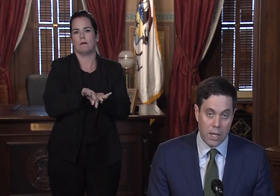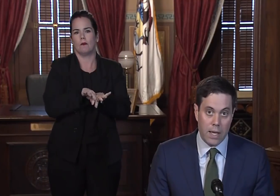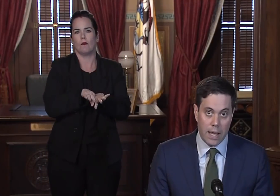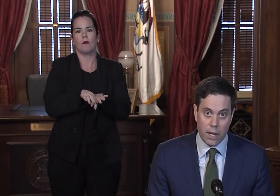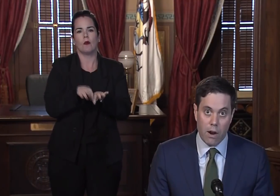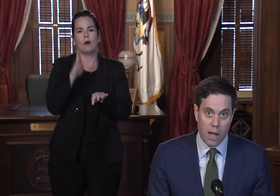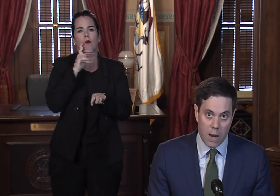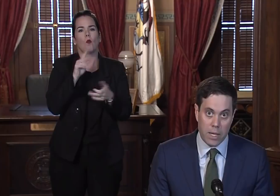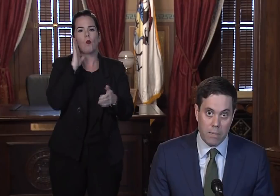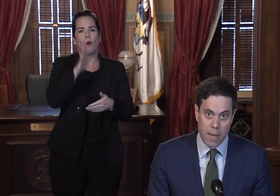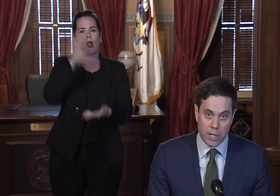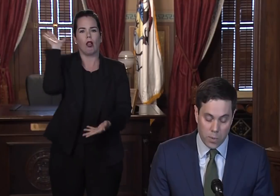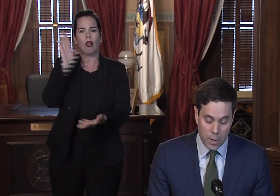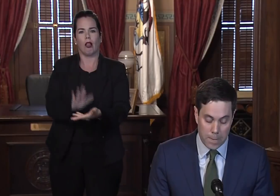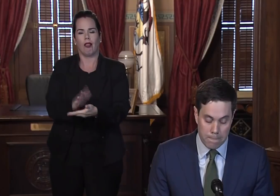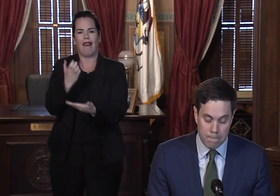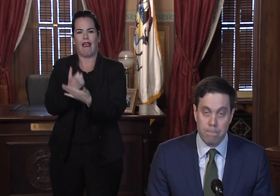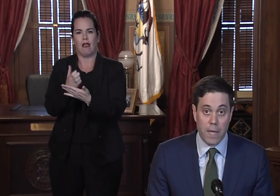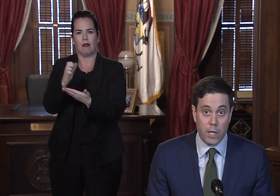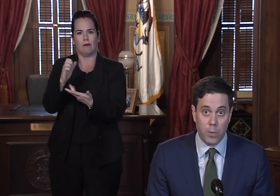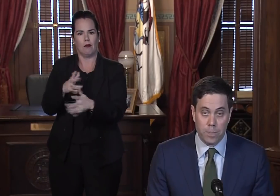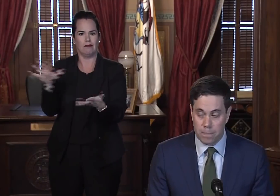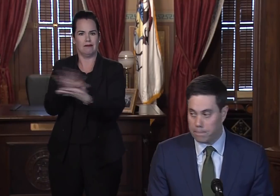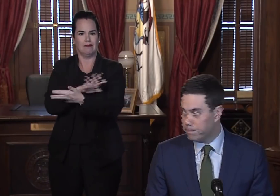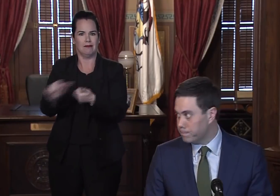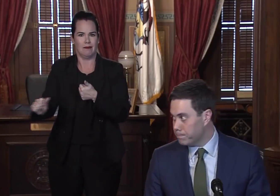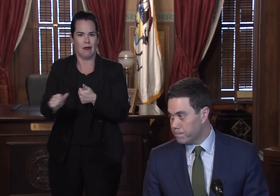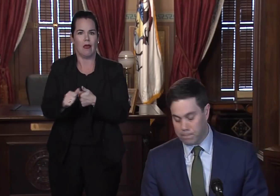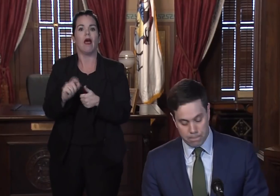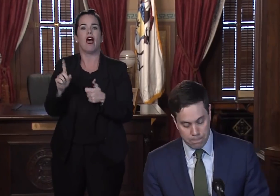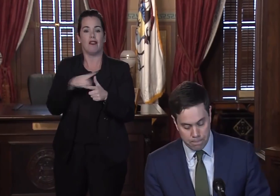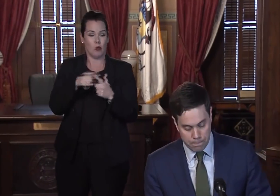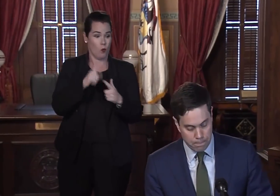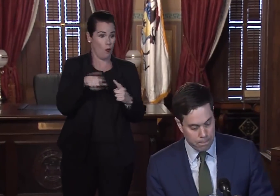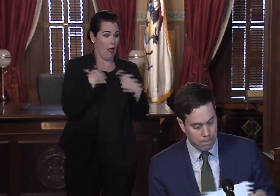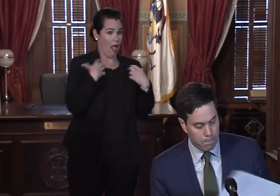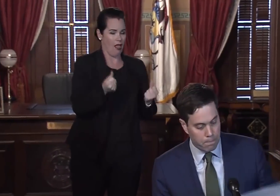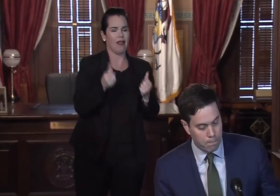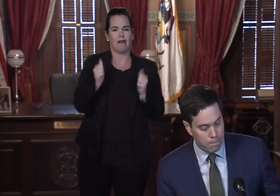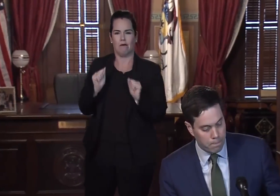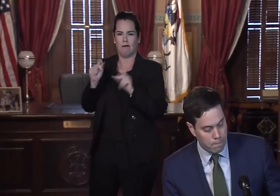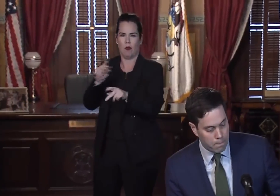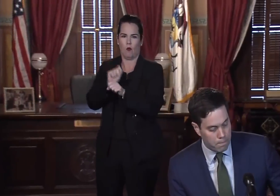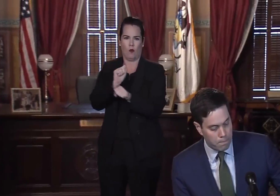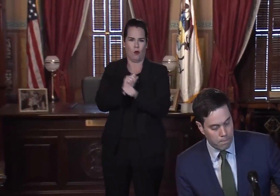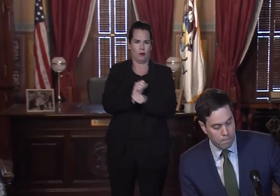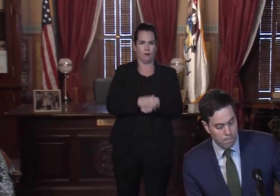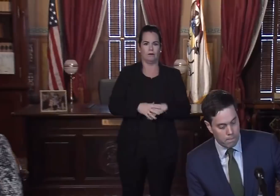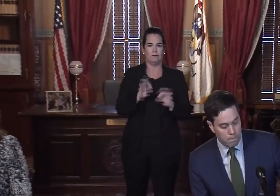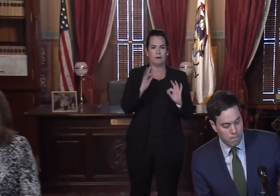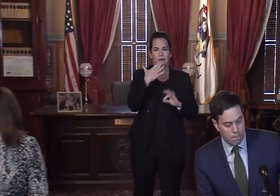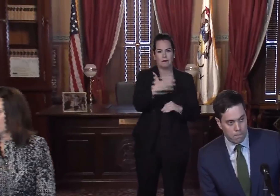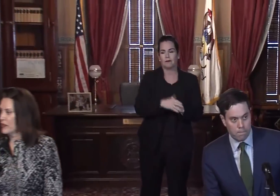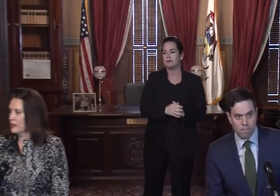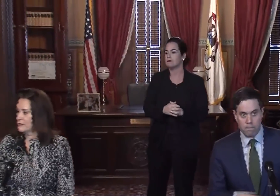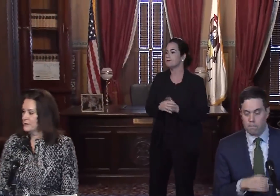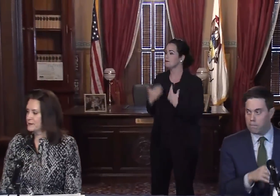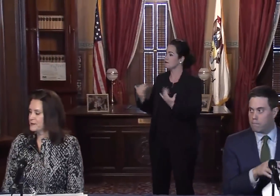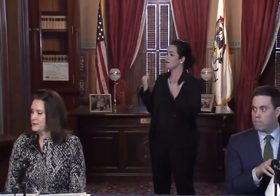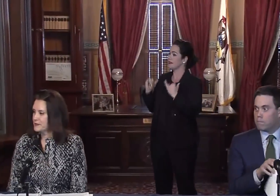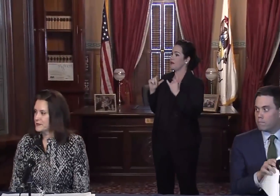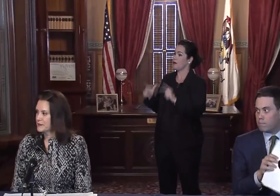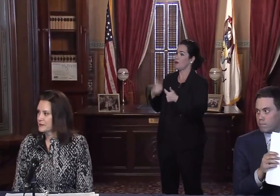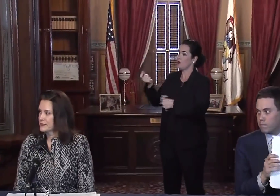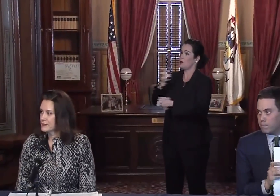damage and get our economy back to work. Thank you. Thanks, Jeff. With that, happy to open it up.